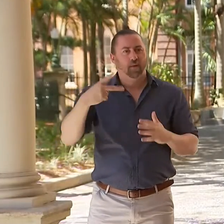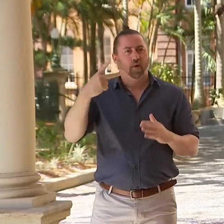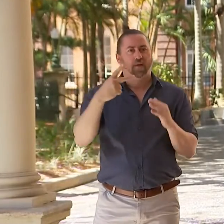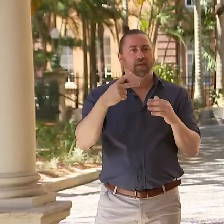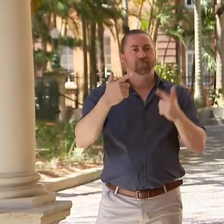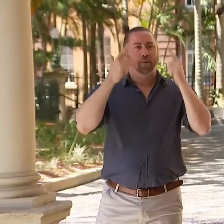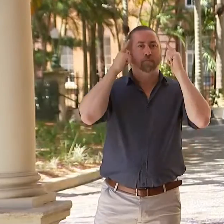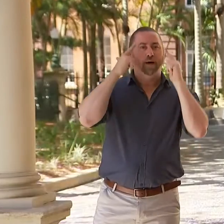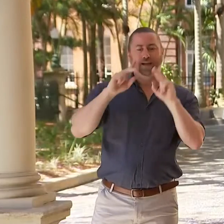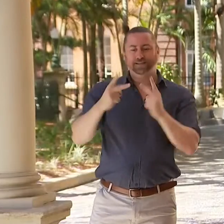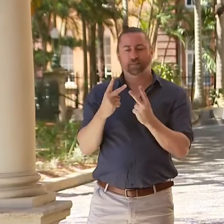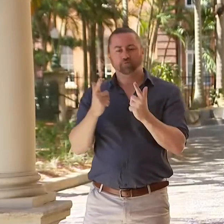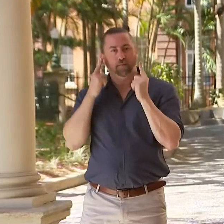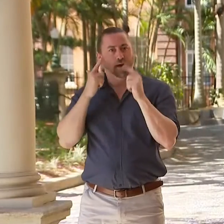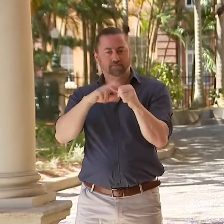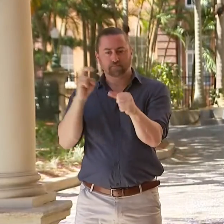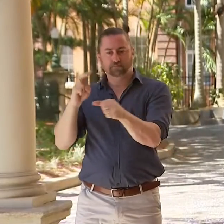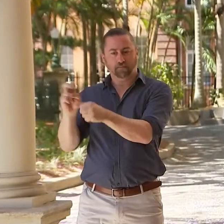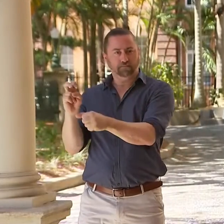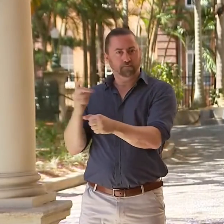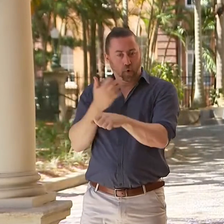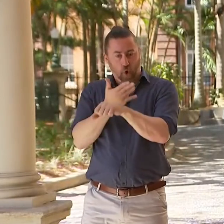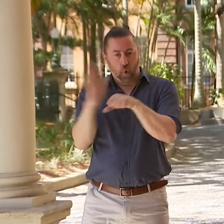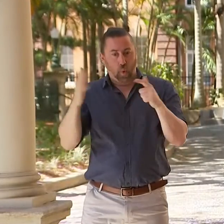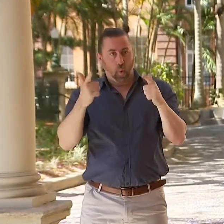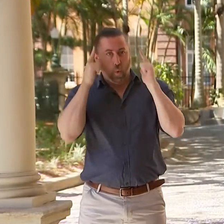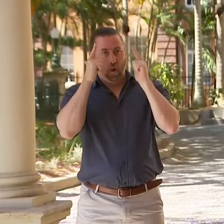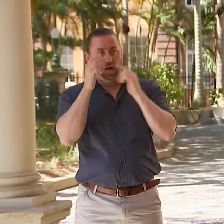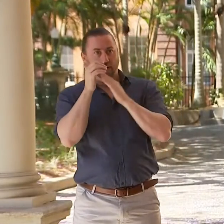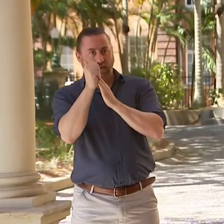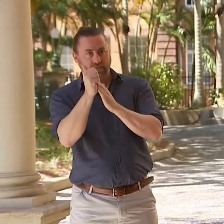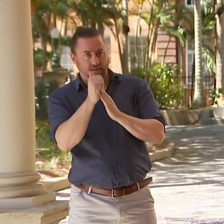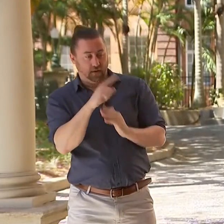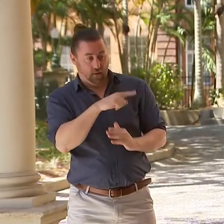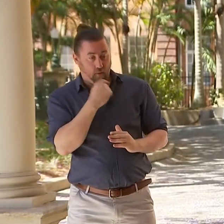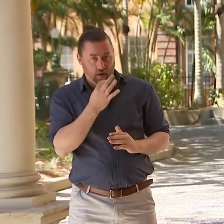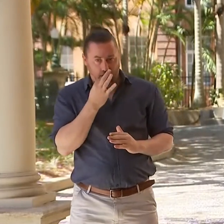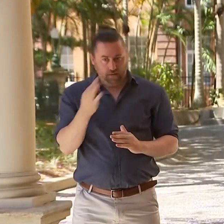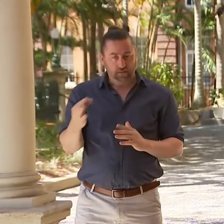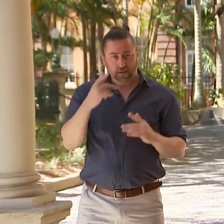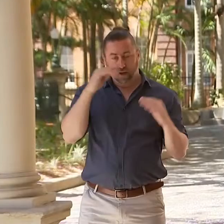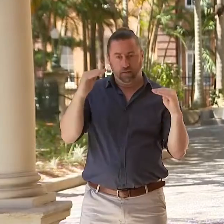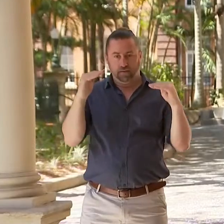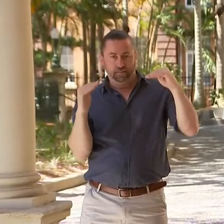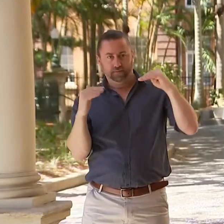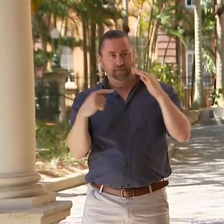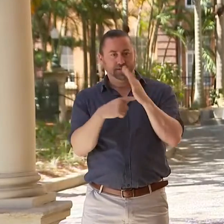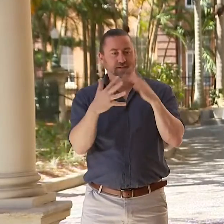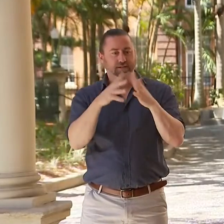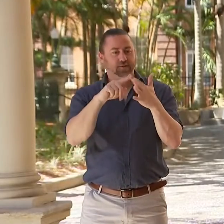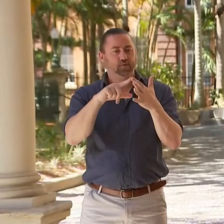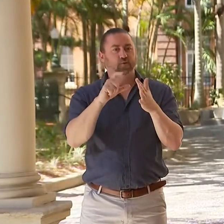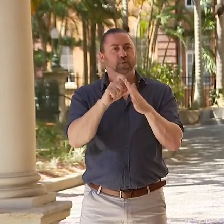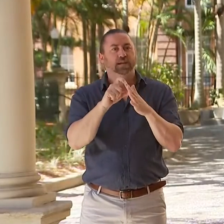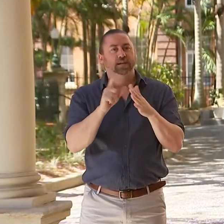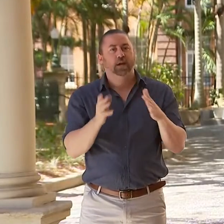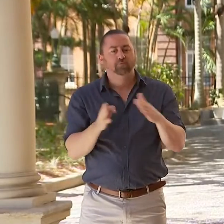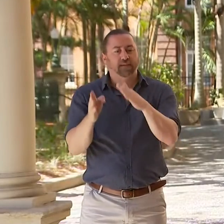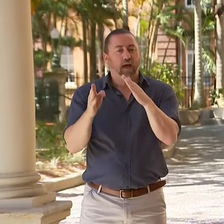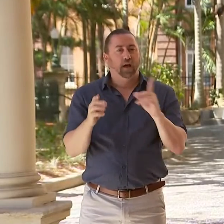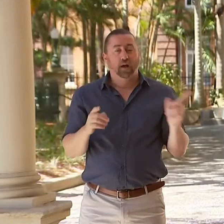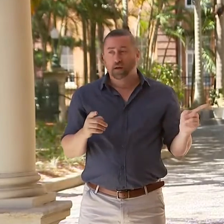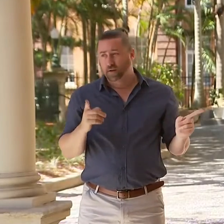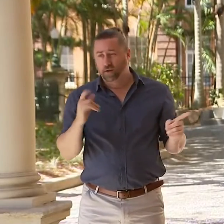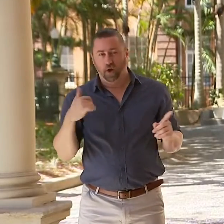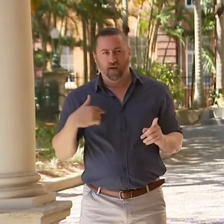situation sorted out? I understand the likely successors there had perhaps even